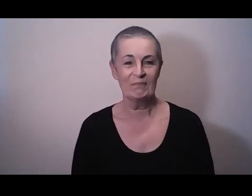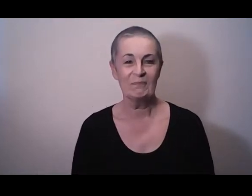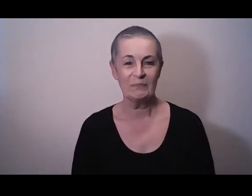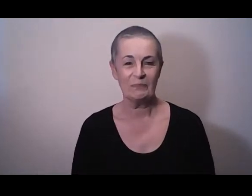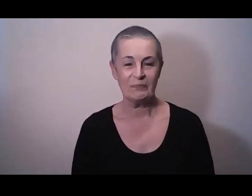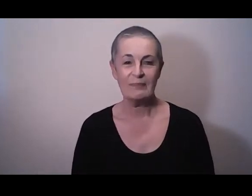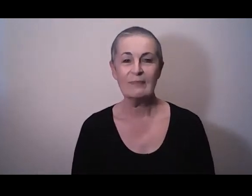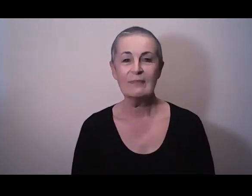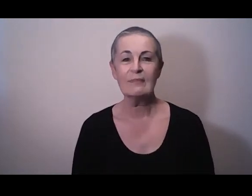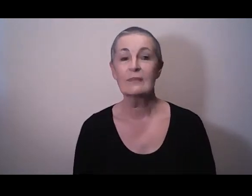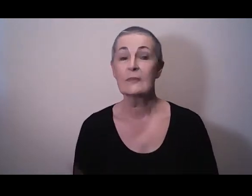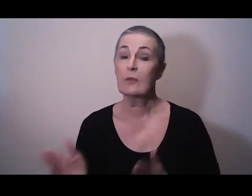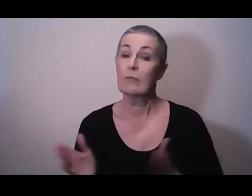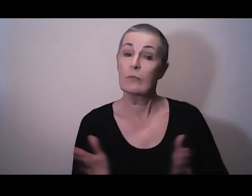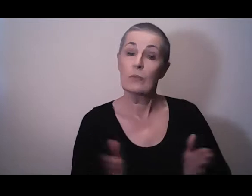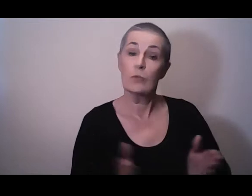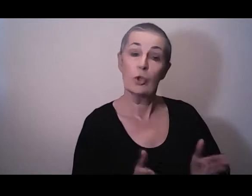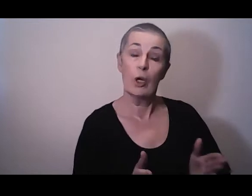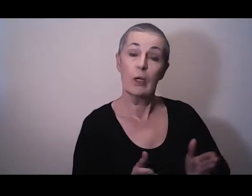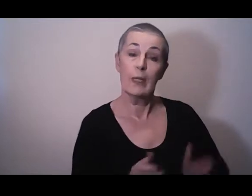So you're turning to look at.